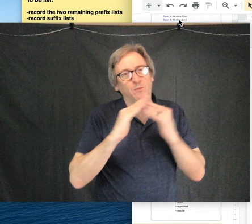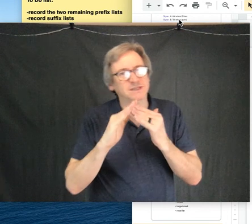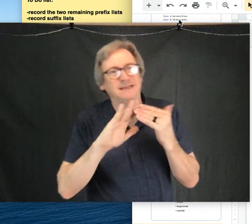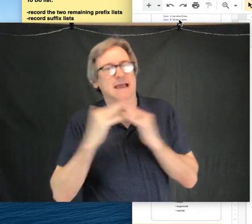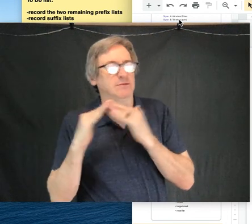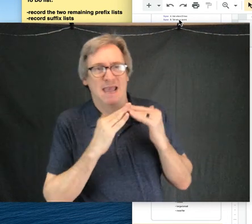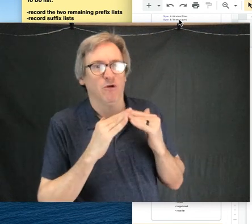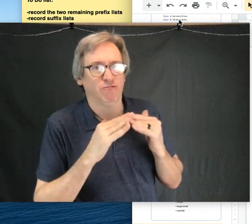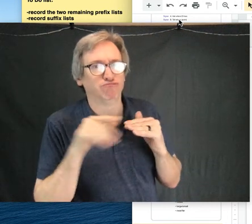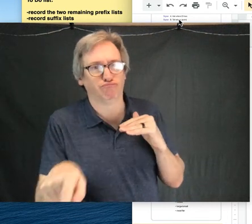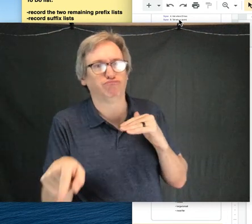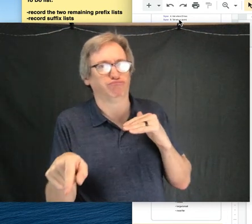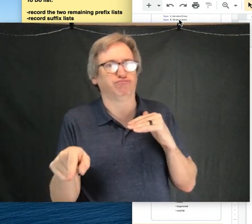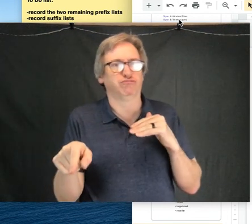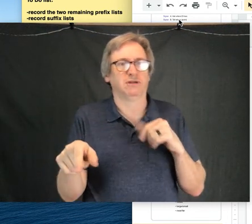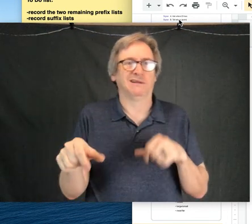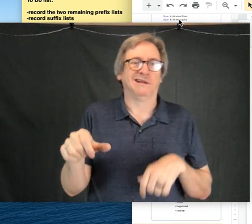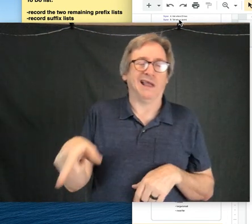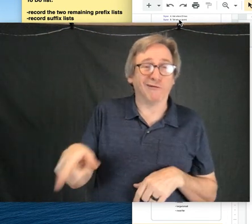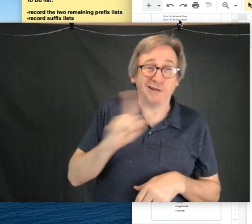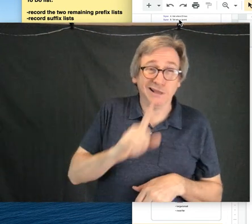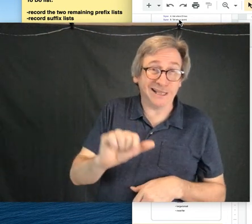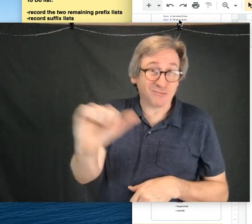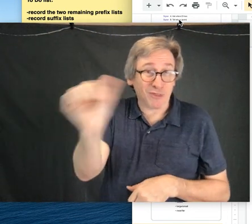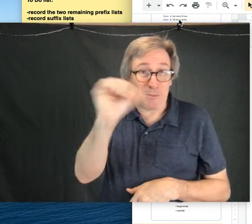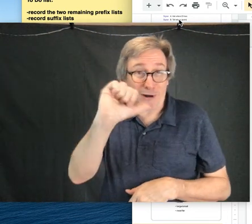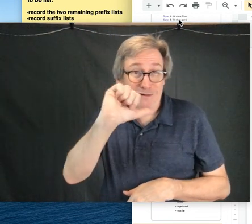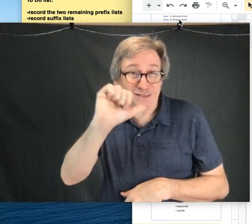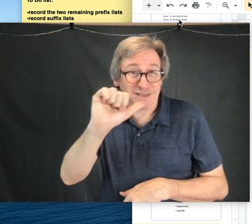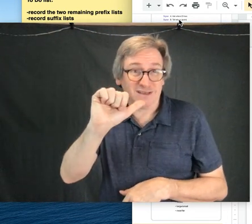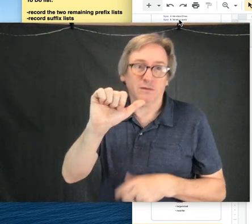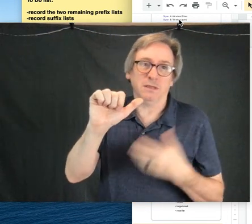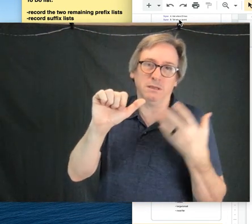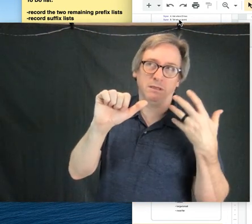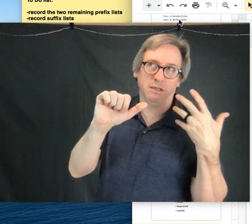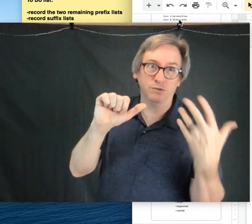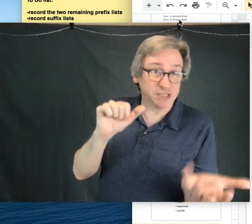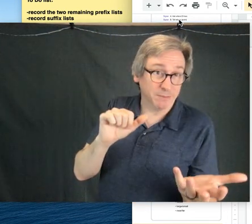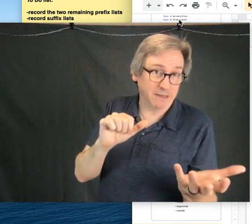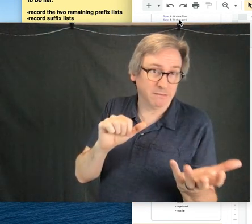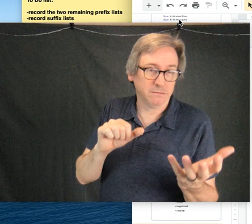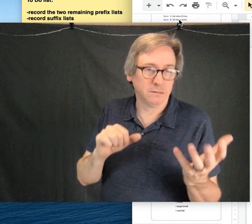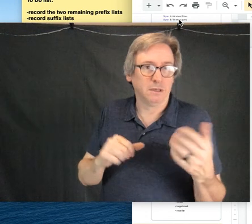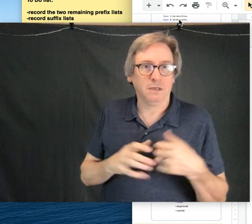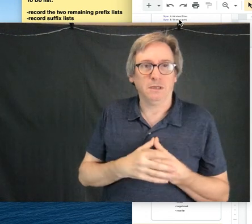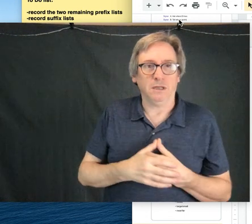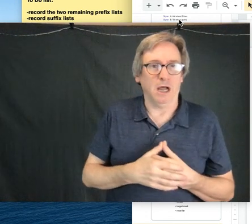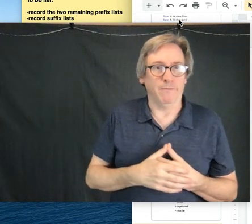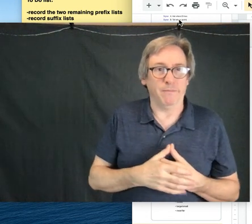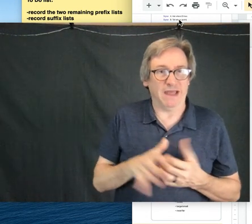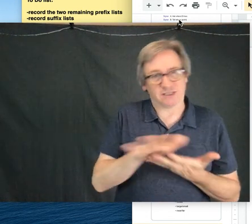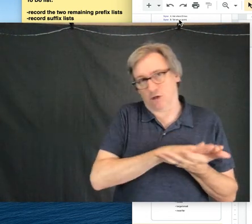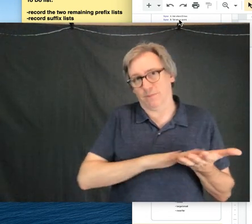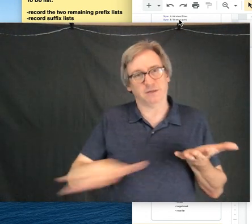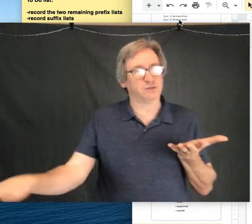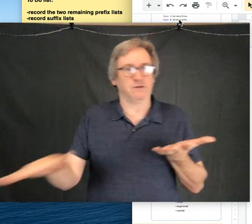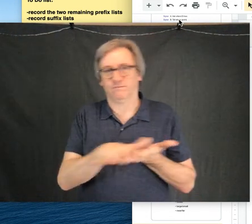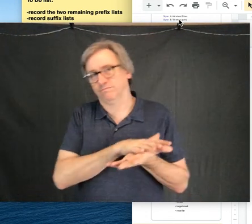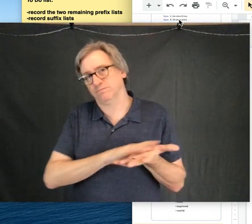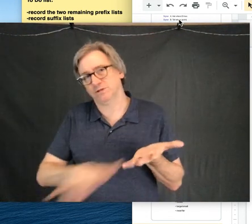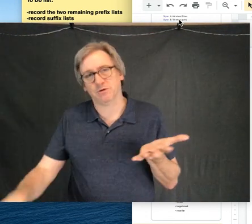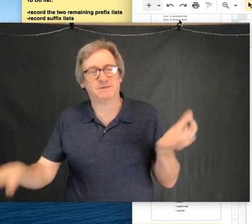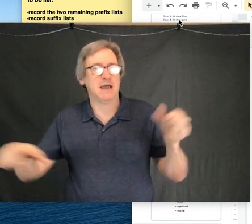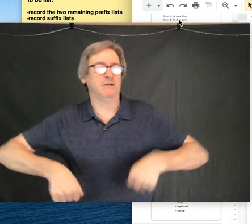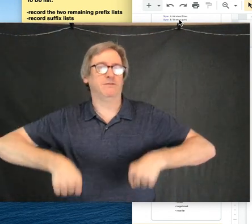or people would say downtown. Really, it's where the bars used to be. That's all been sort